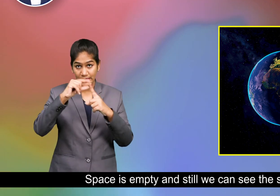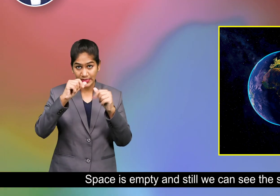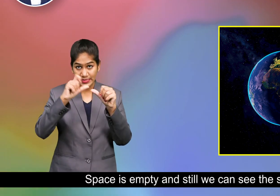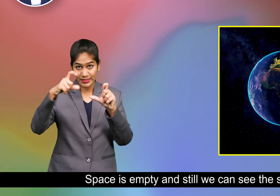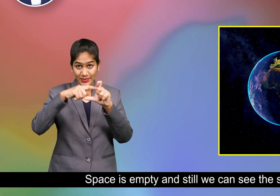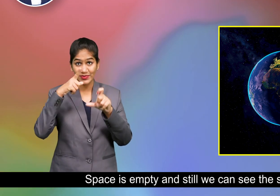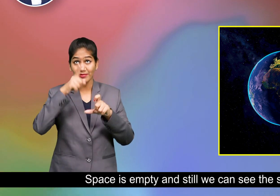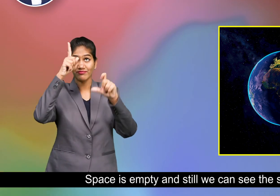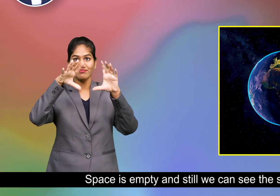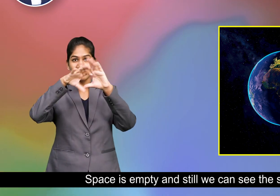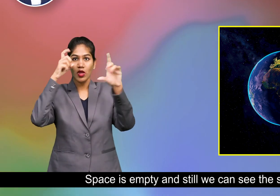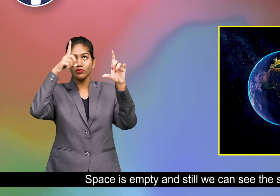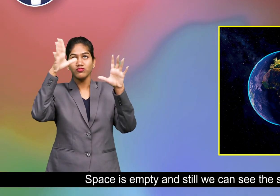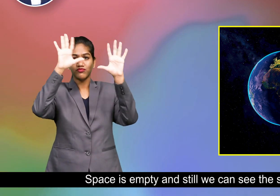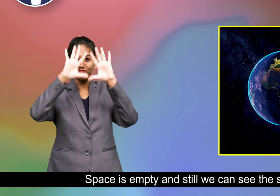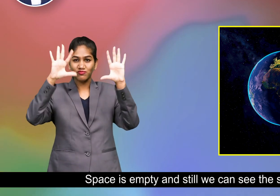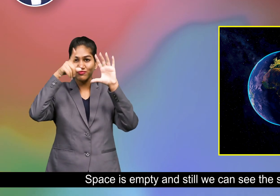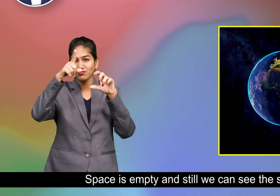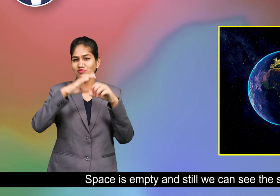Space is empty and still.